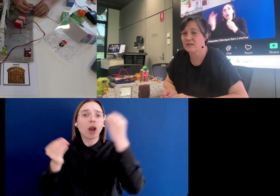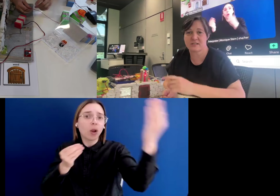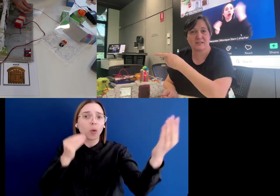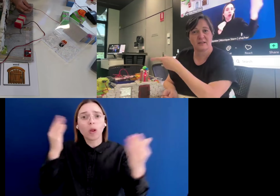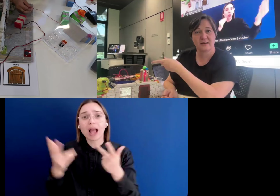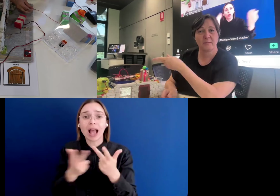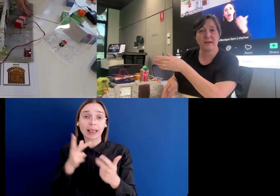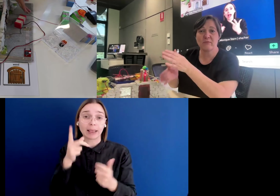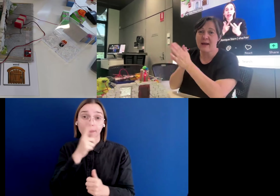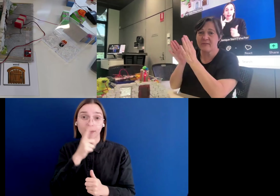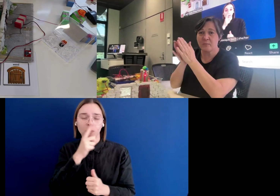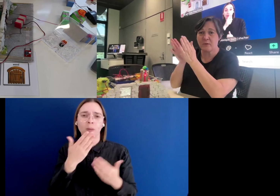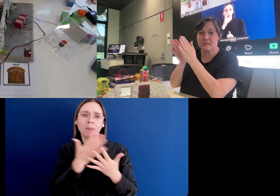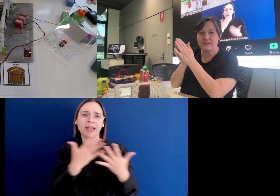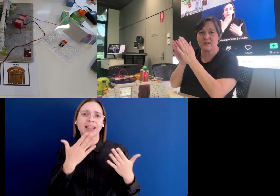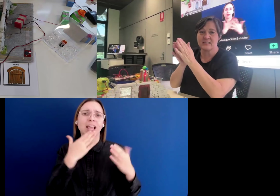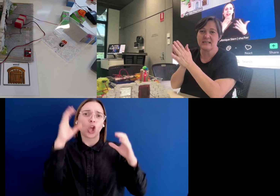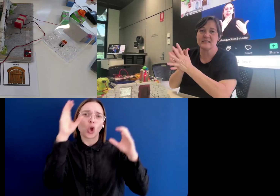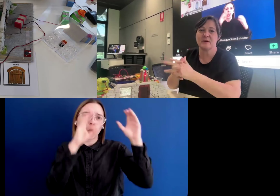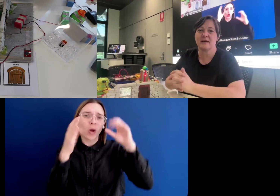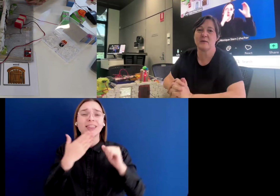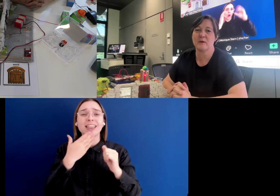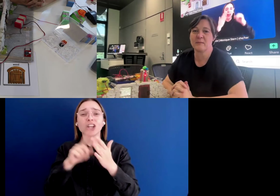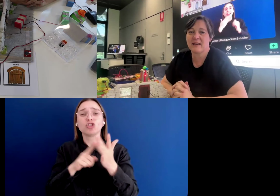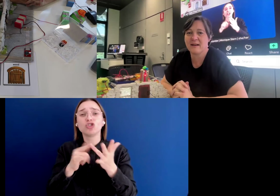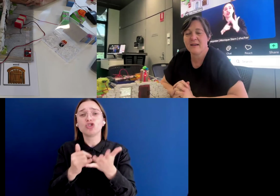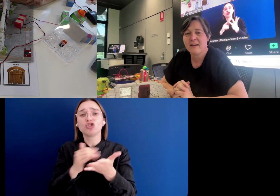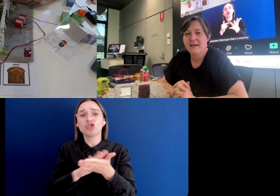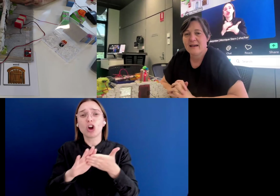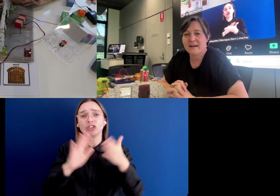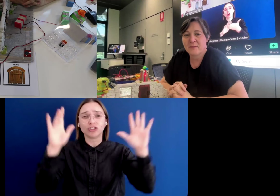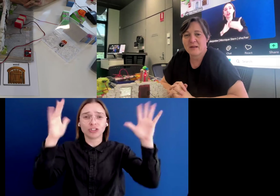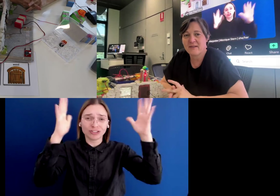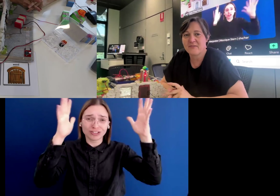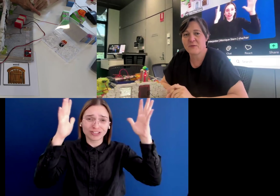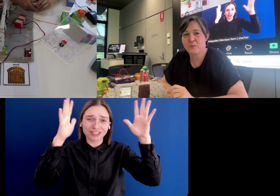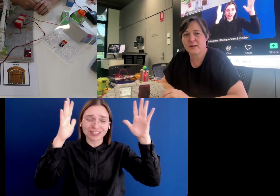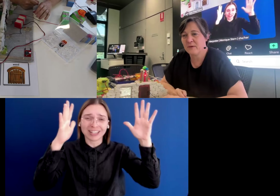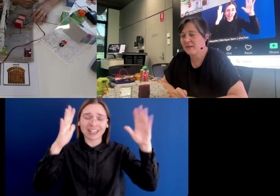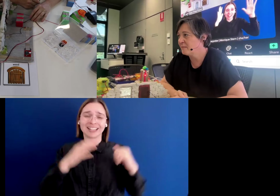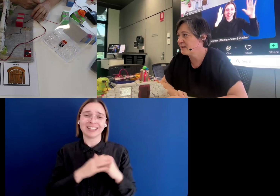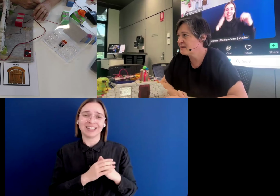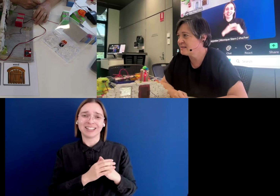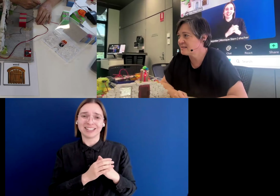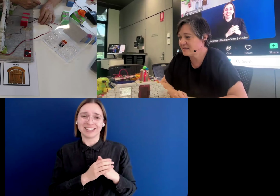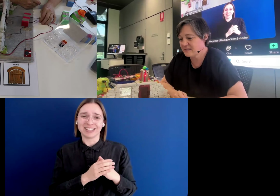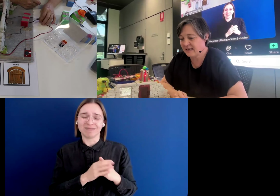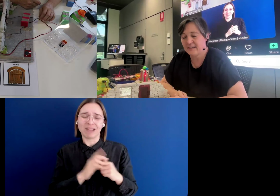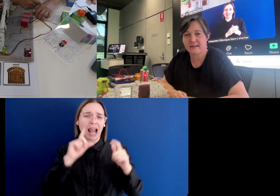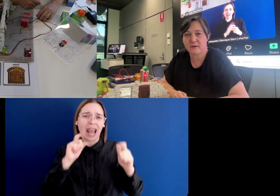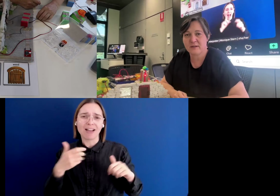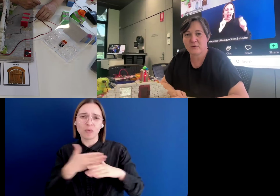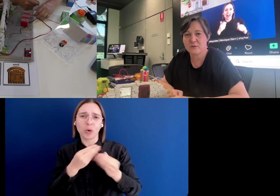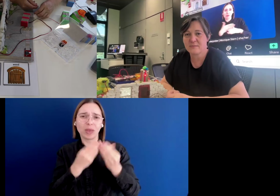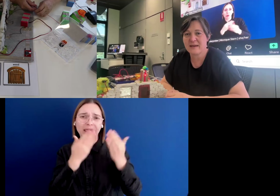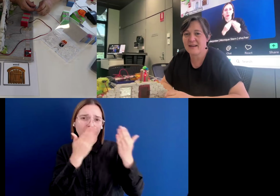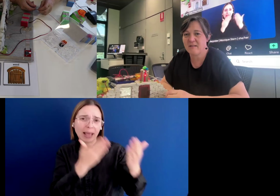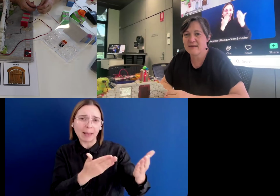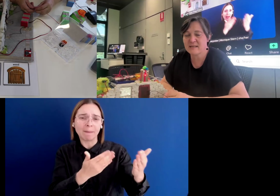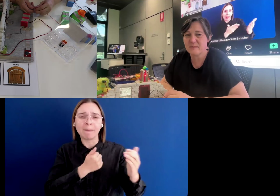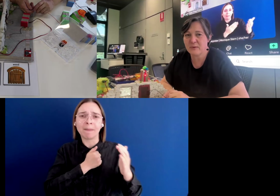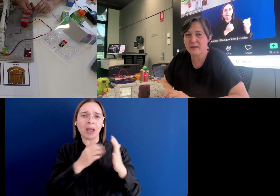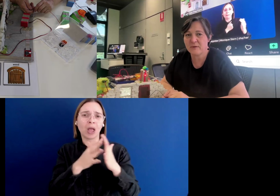to Josh. Big round of applause for Josh. Here's my wingman. Love working with him because he's just technically really